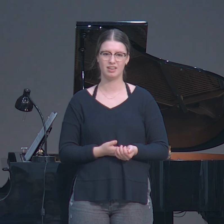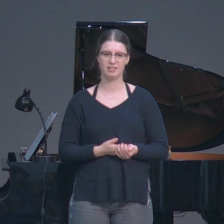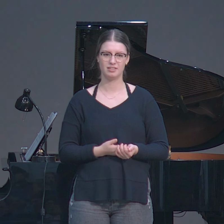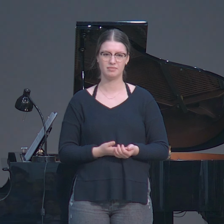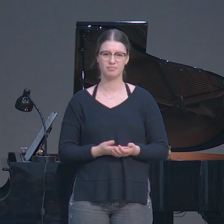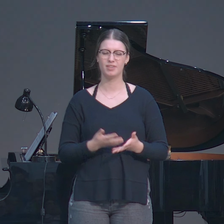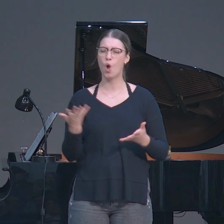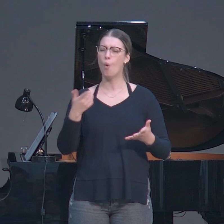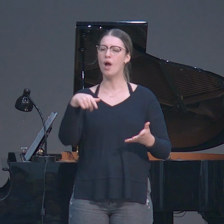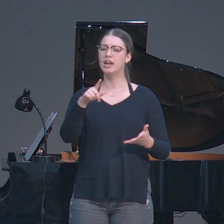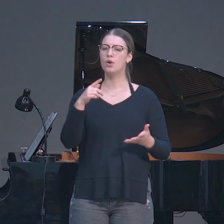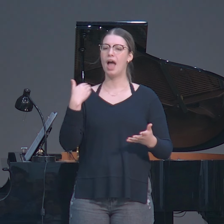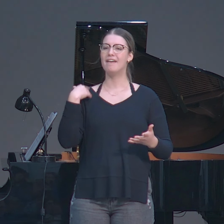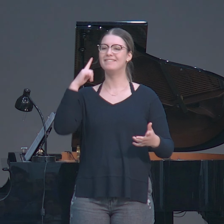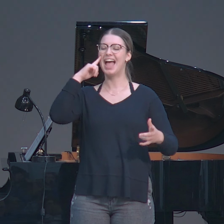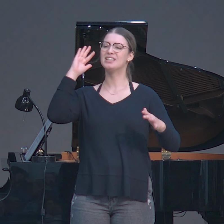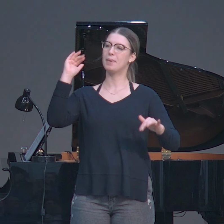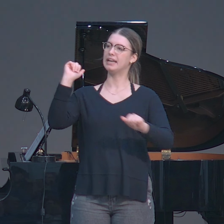What expectations